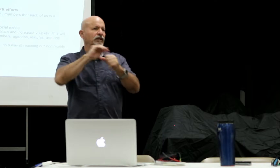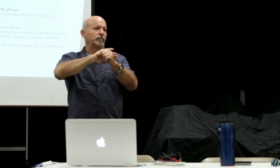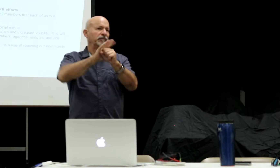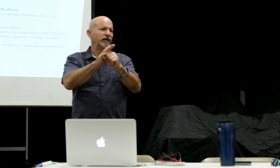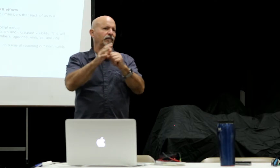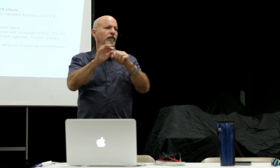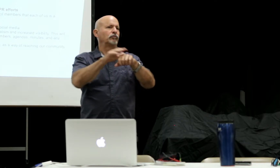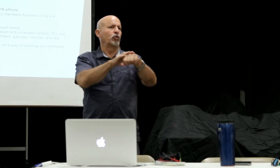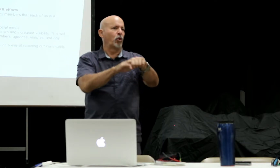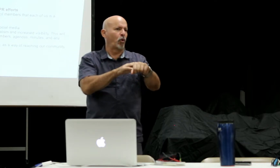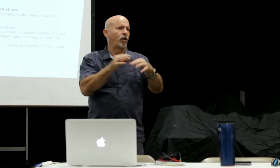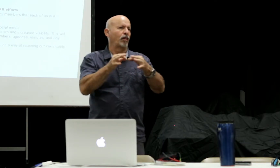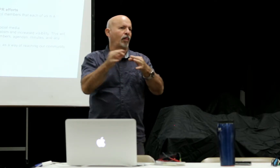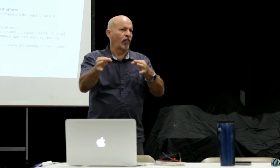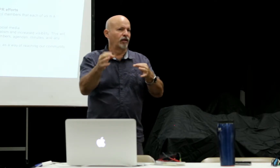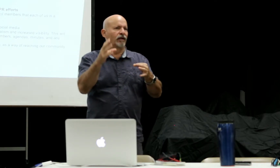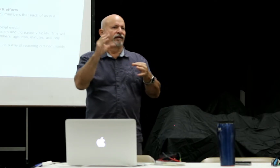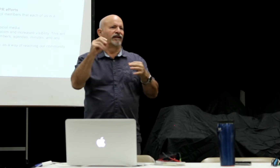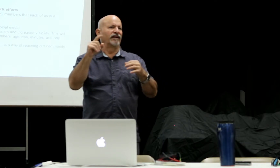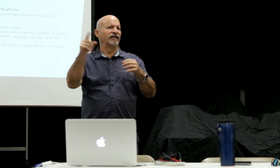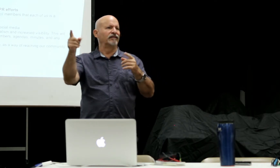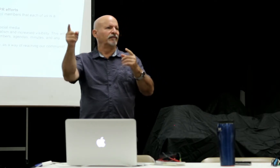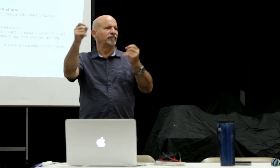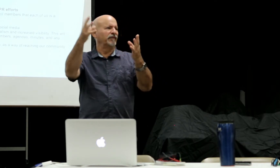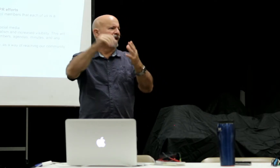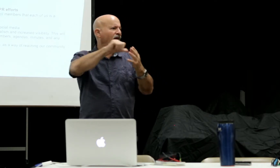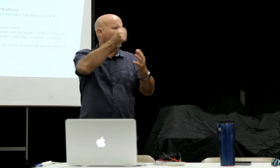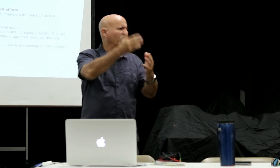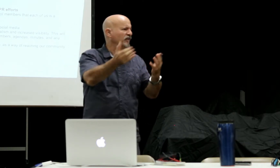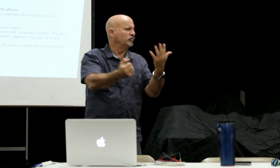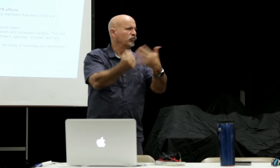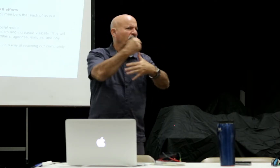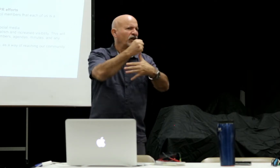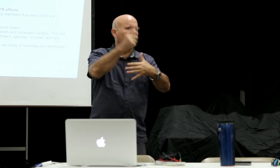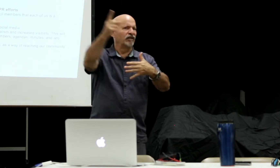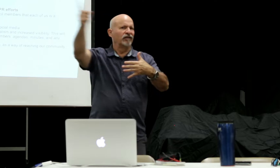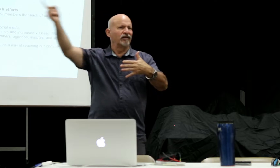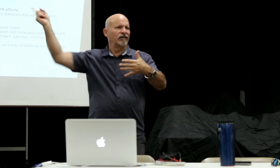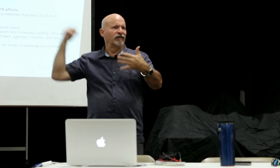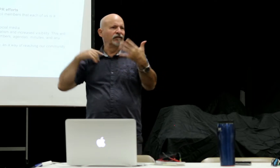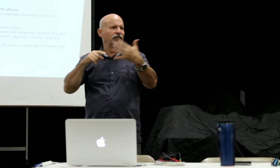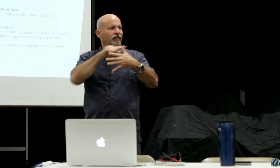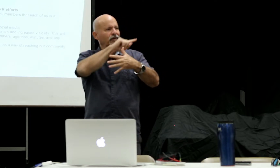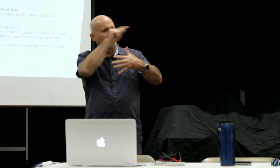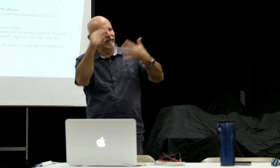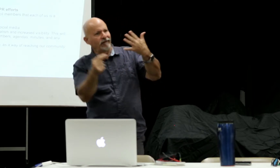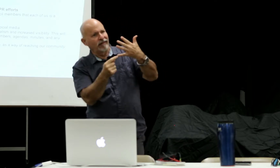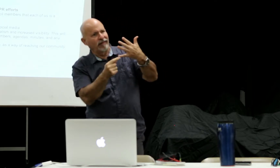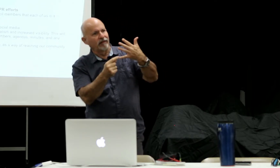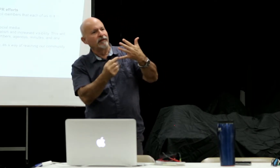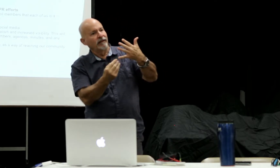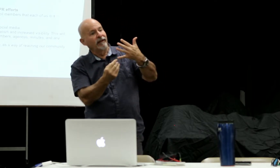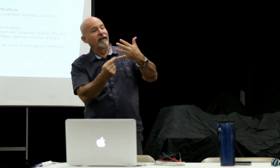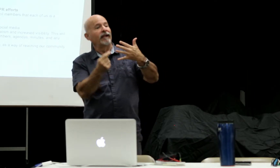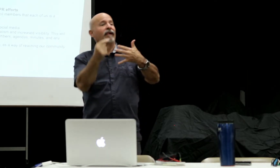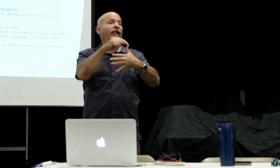Michelle is indicating hopefully September. So it is a long process, and they have other priorities they're also